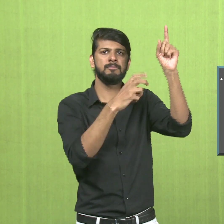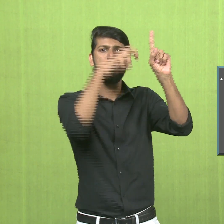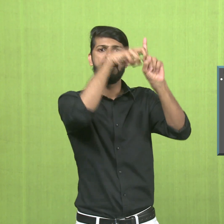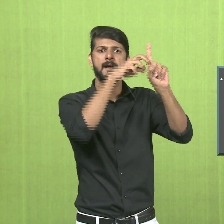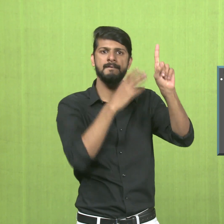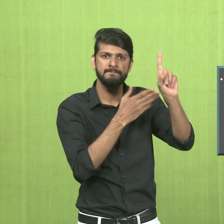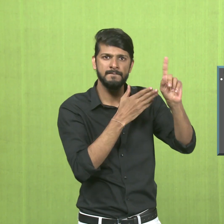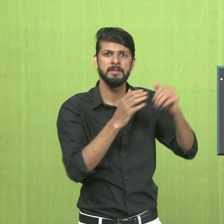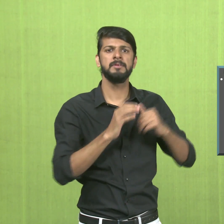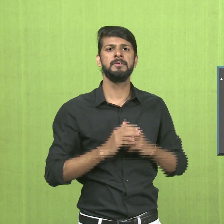a platoon,